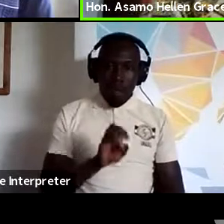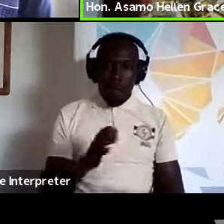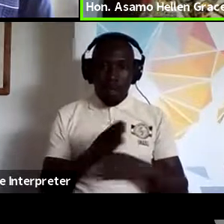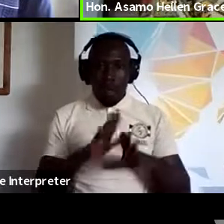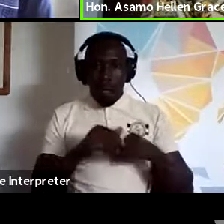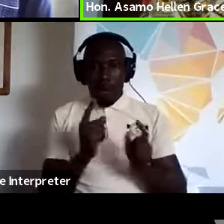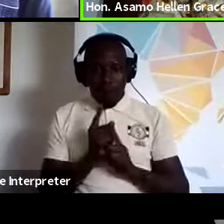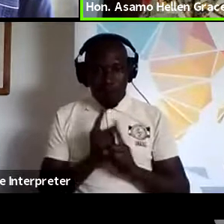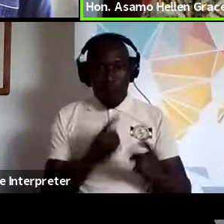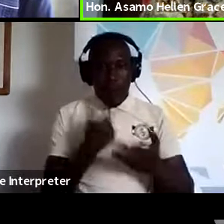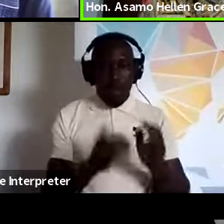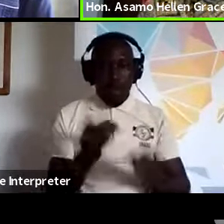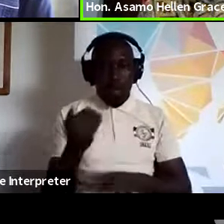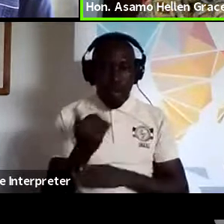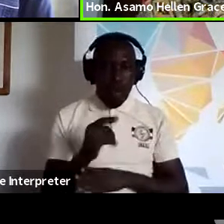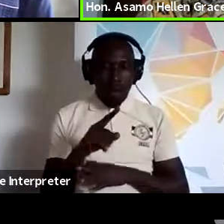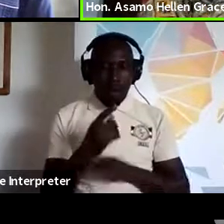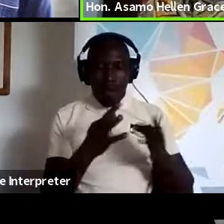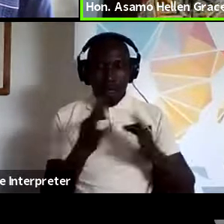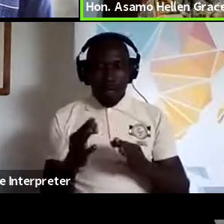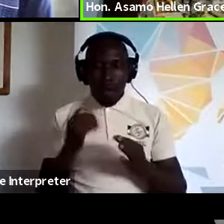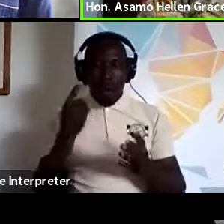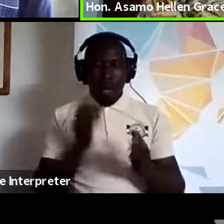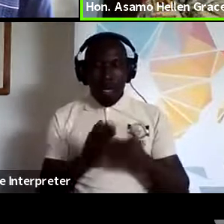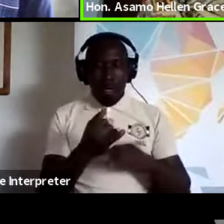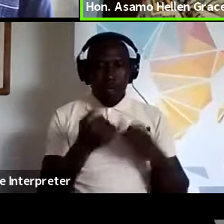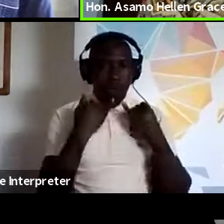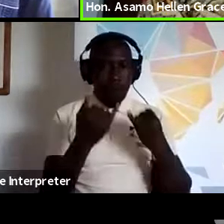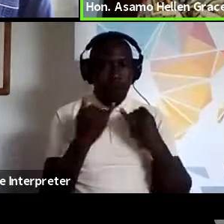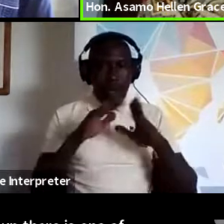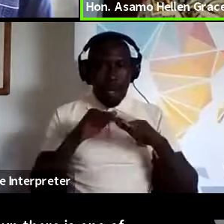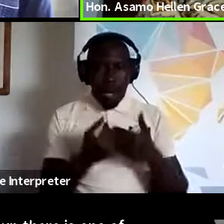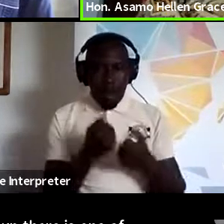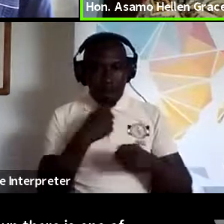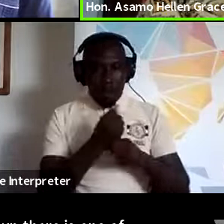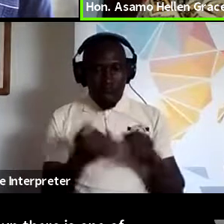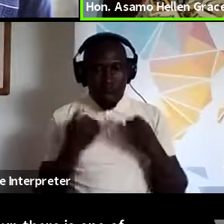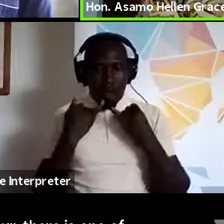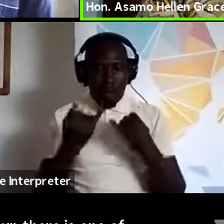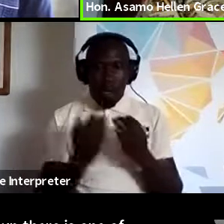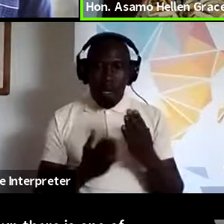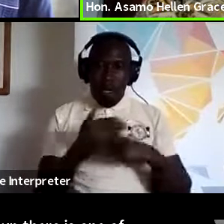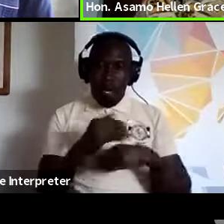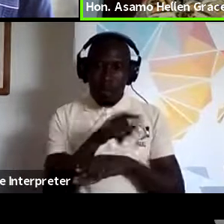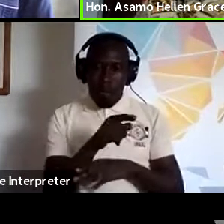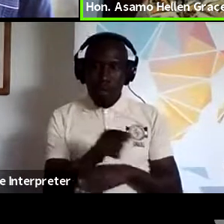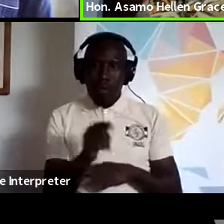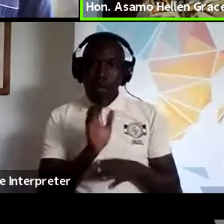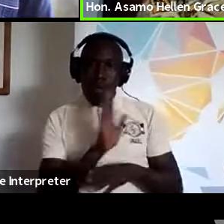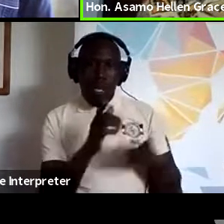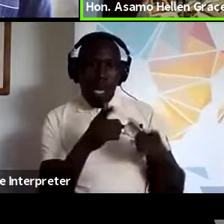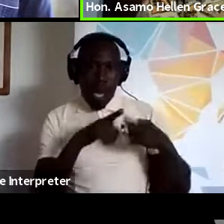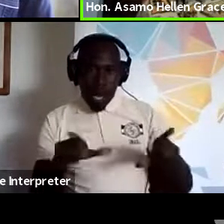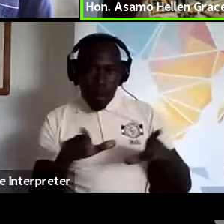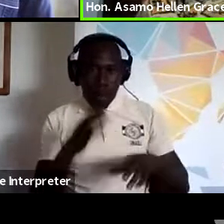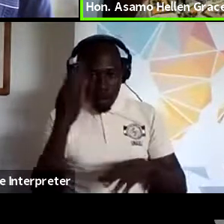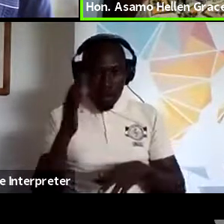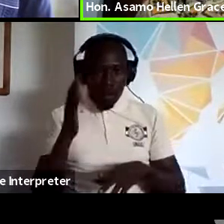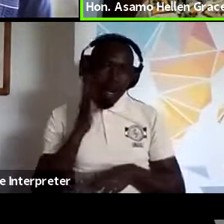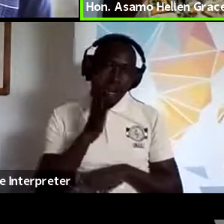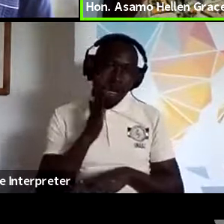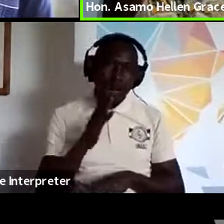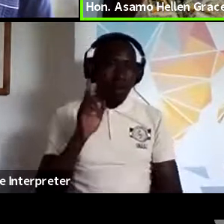what they have asked. One of the things was access to information. How do we make this information accessible in their language? You know, the English of the